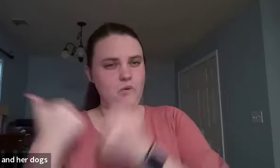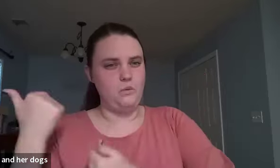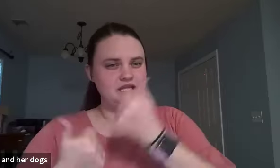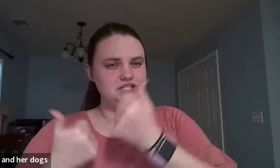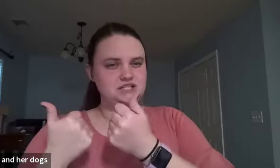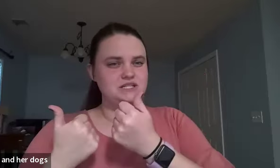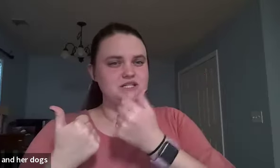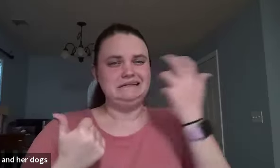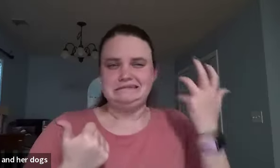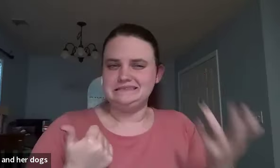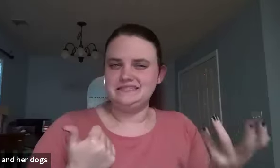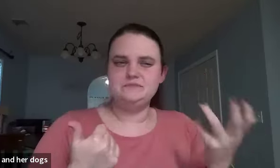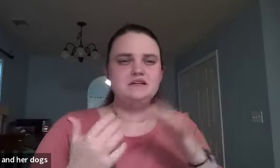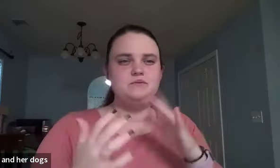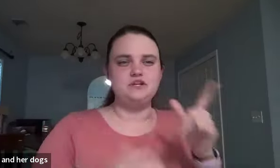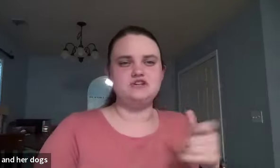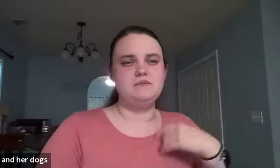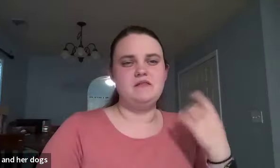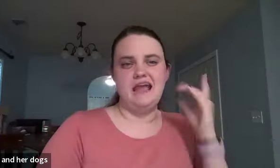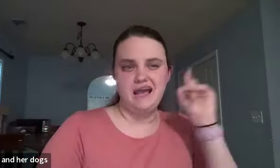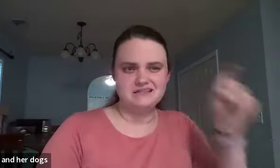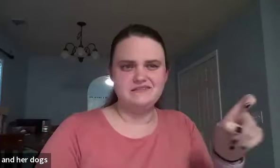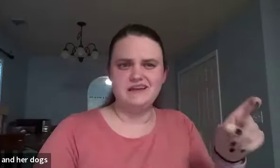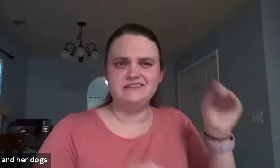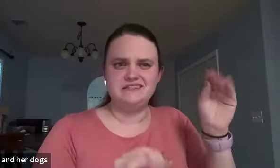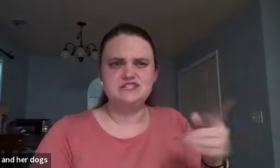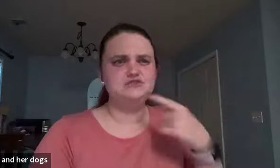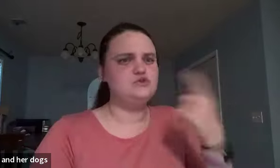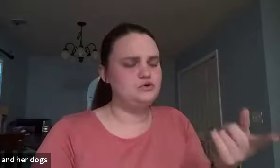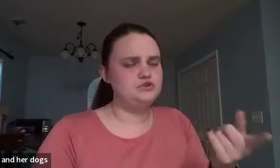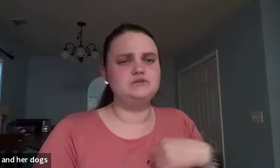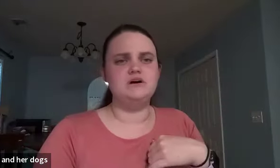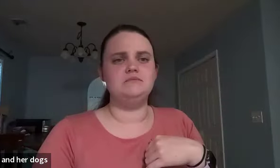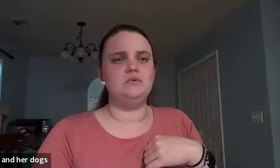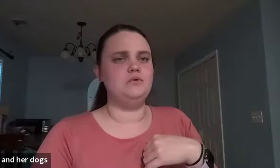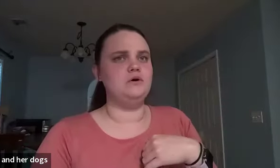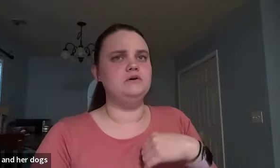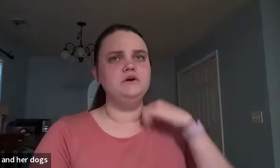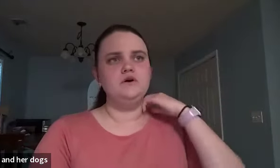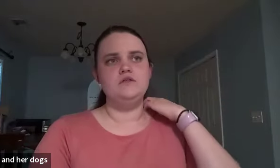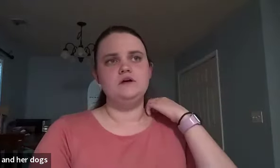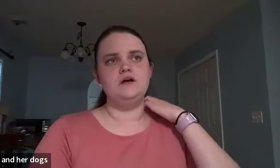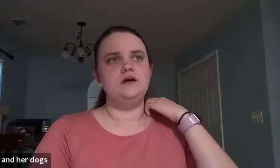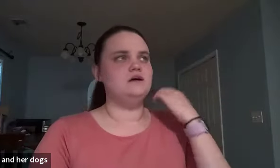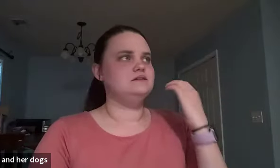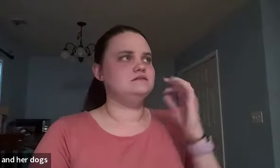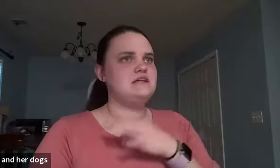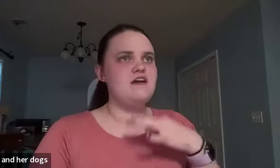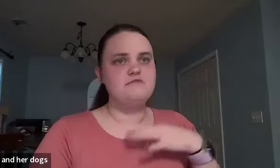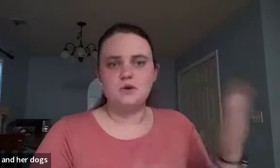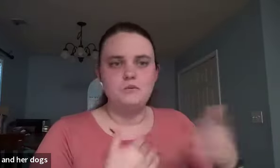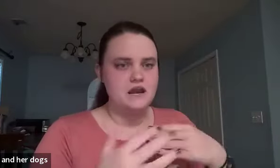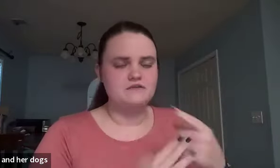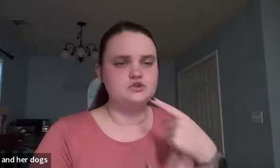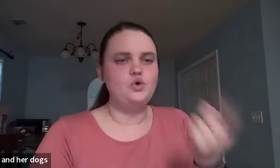the which typically when you're talking about like asking like the teacher who told you, or the staff member, whatever